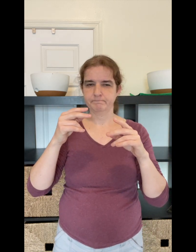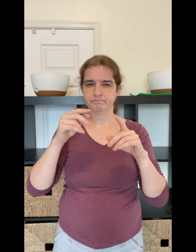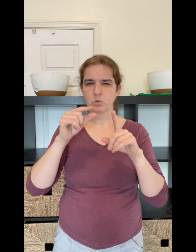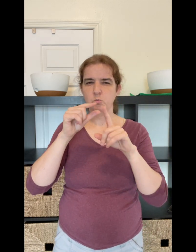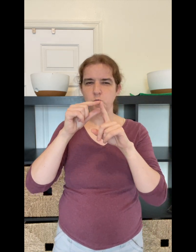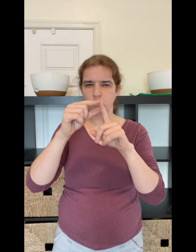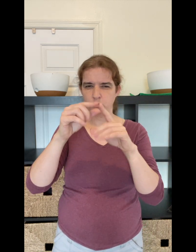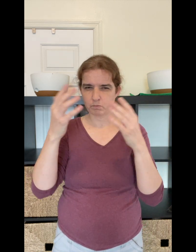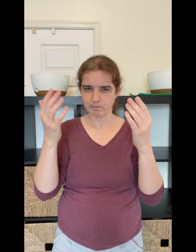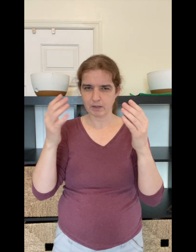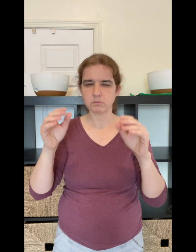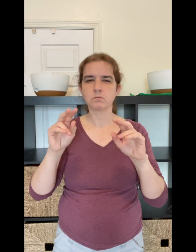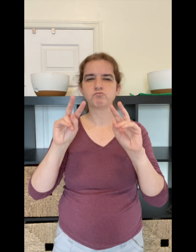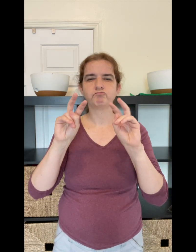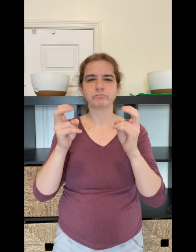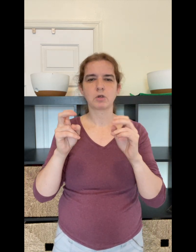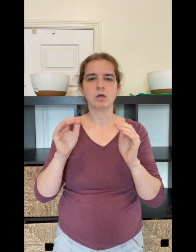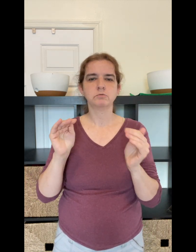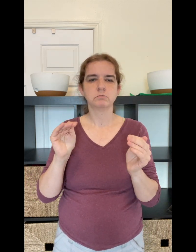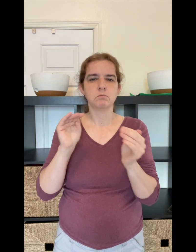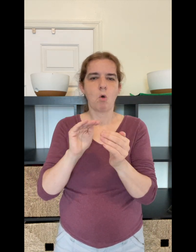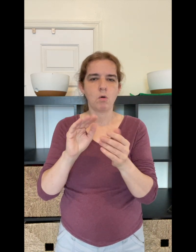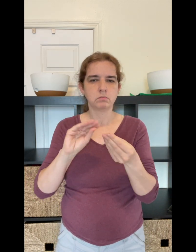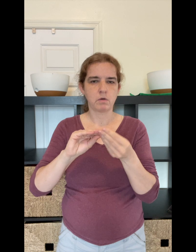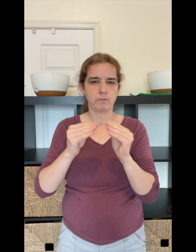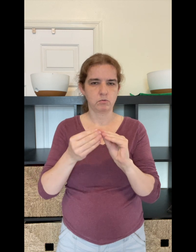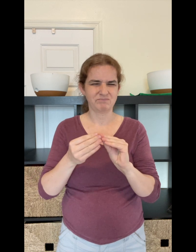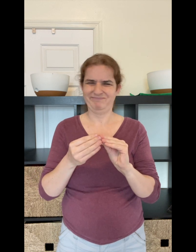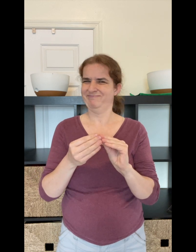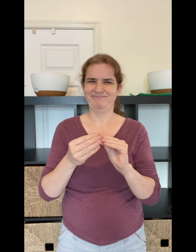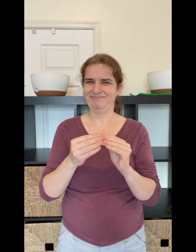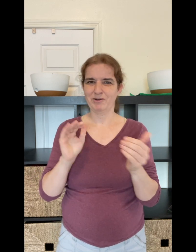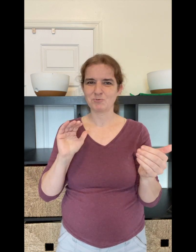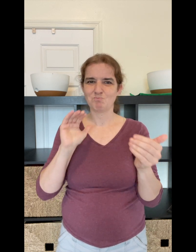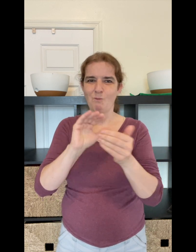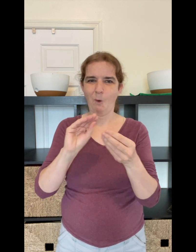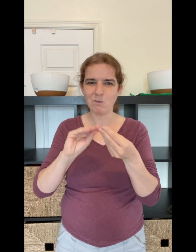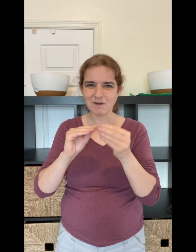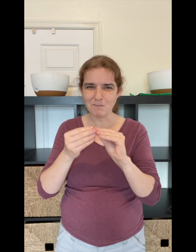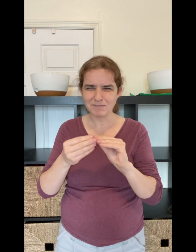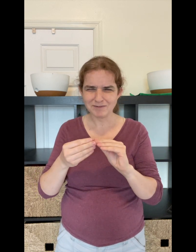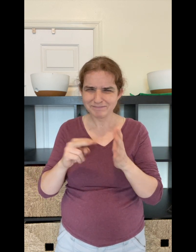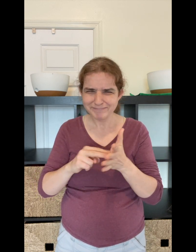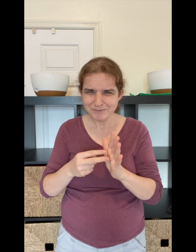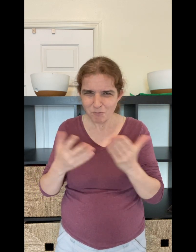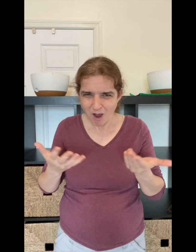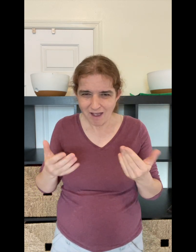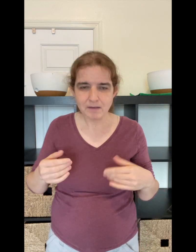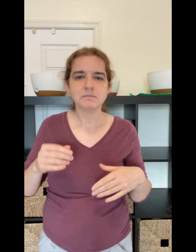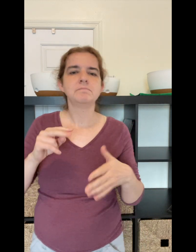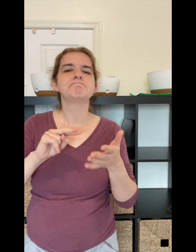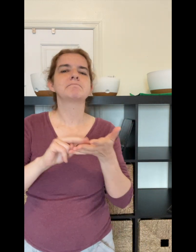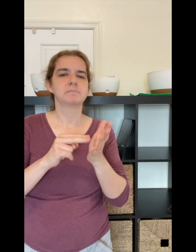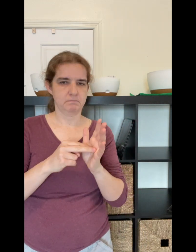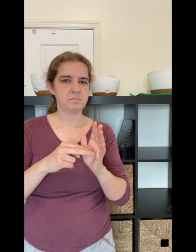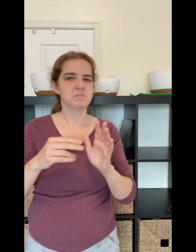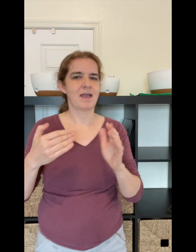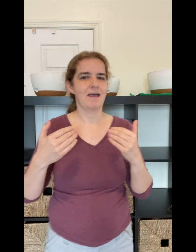up, the next word is small numbers. Small numbers, what is that? This term is small